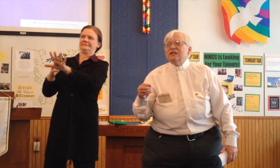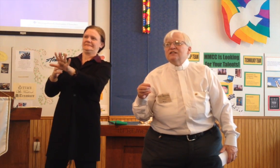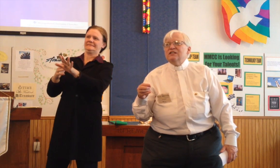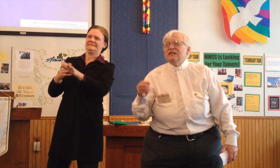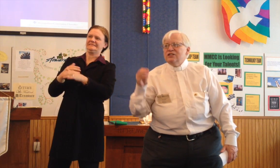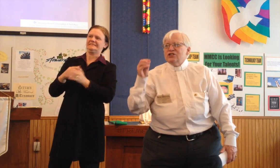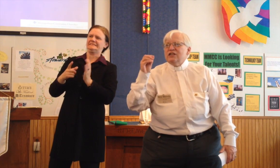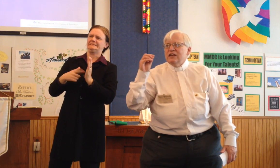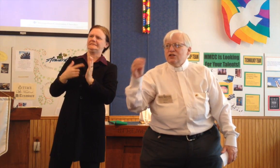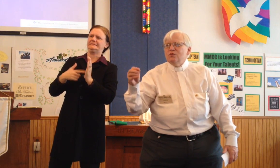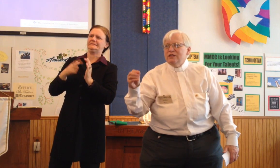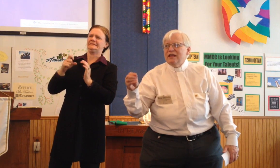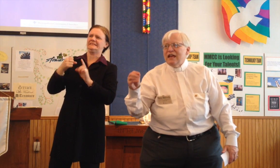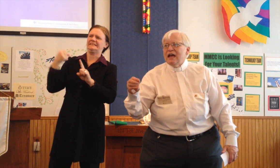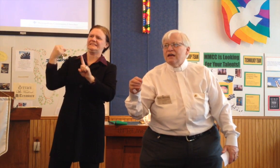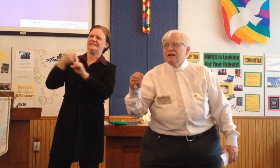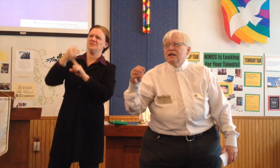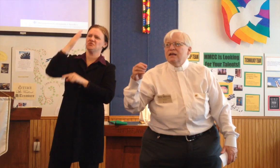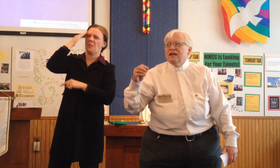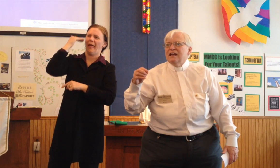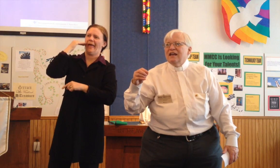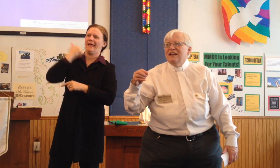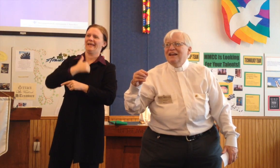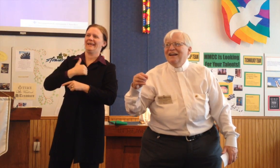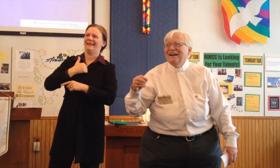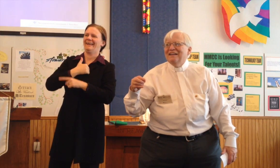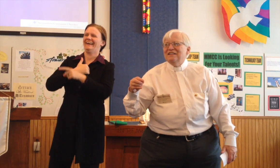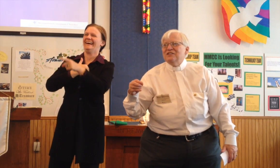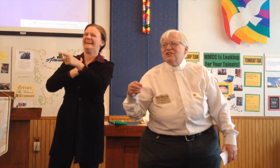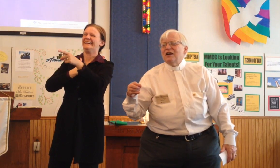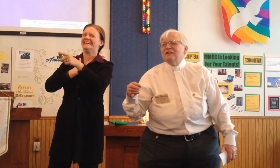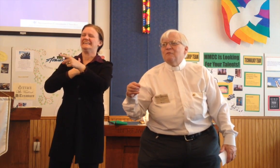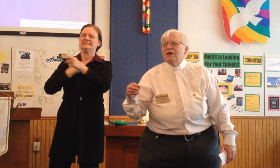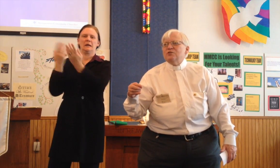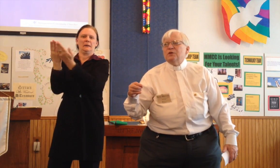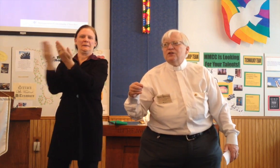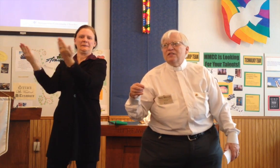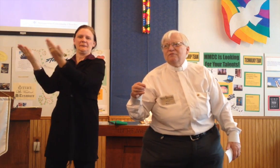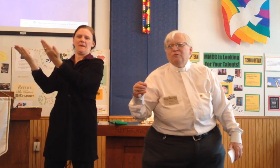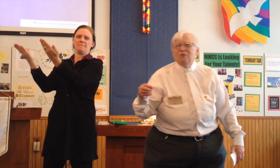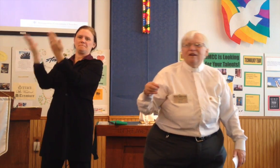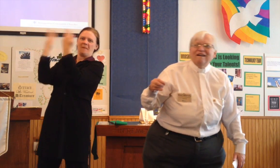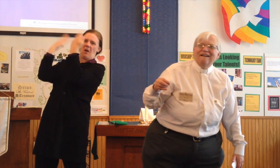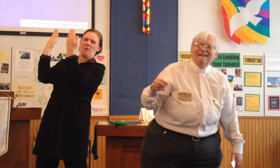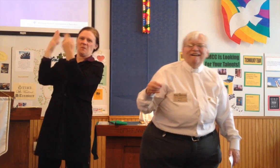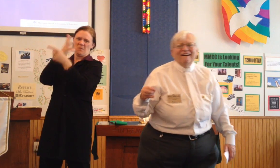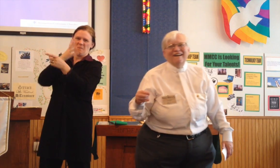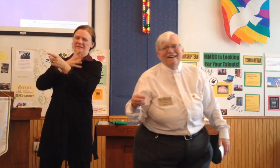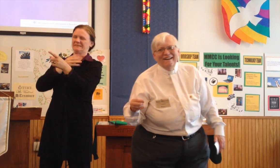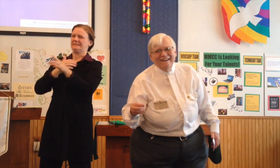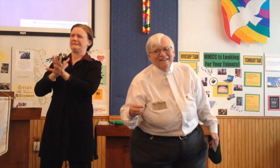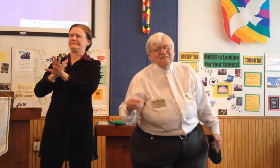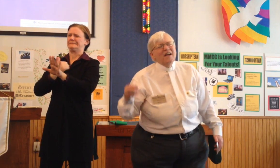Sometimes things need to just hit you in the head. And, sorry, why don't you put it on the floor?